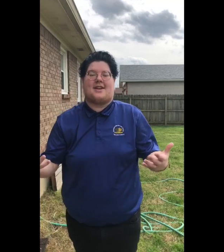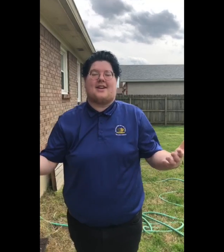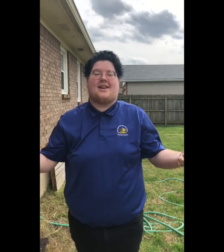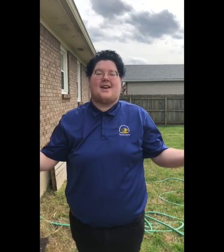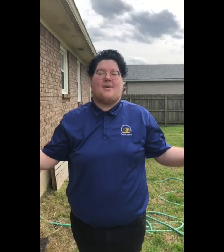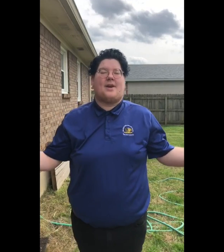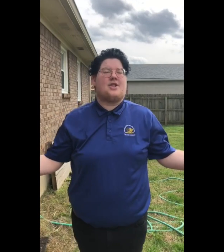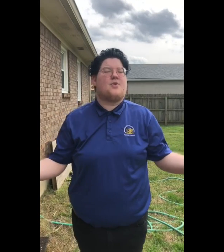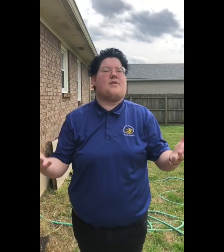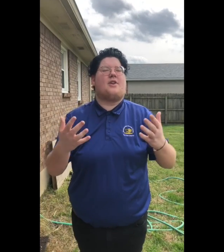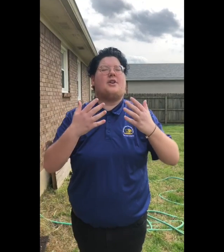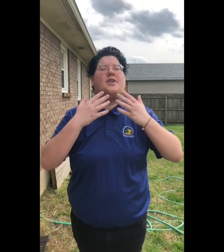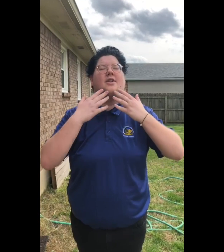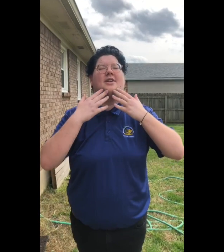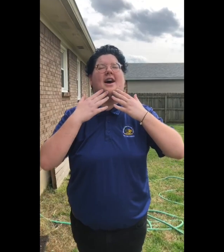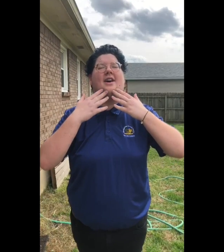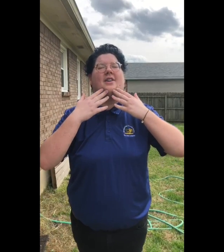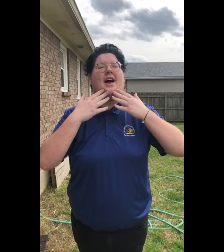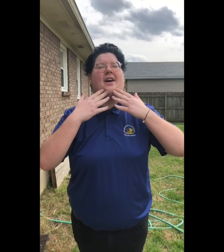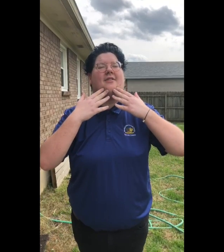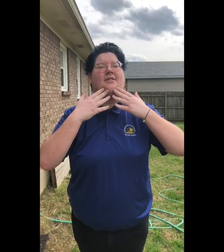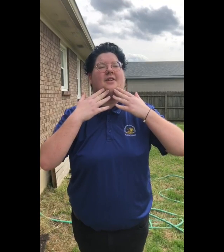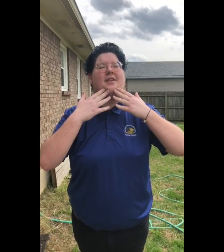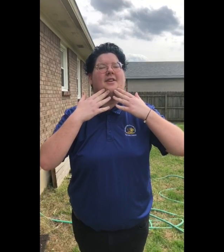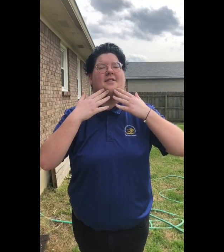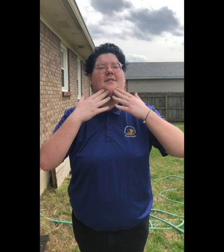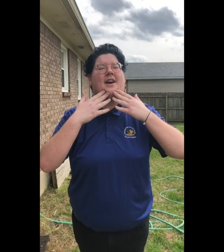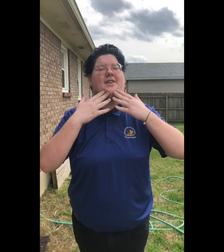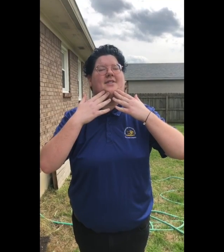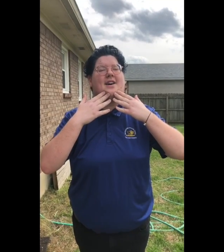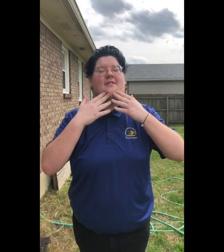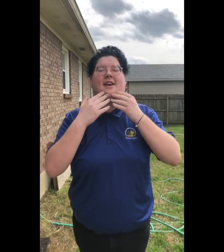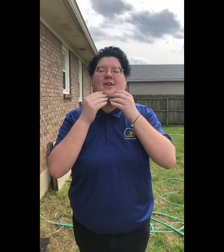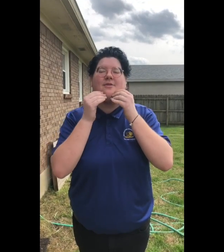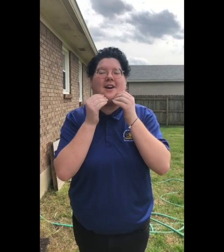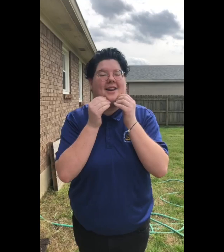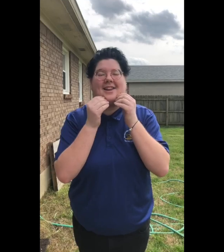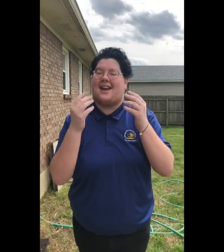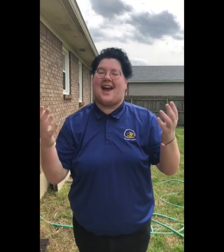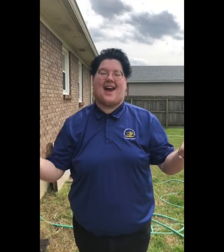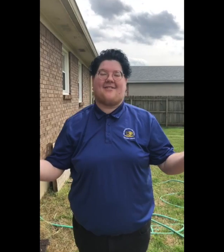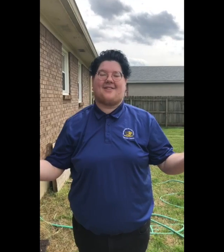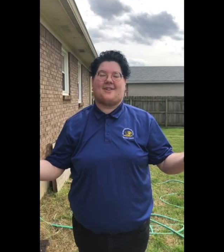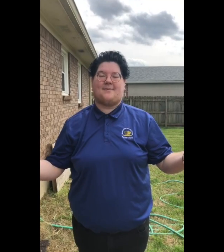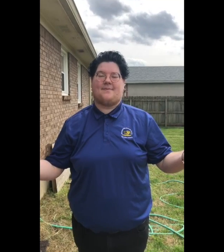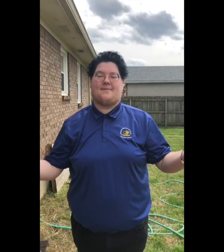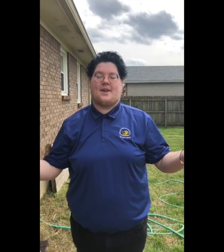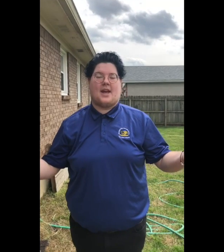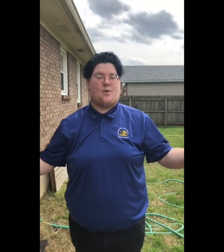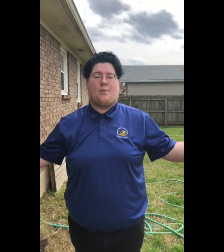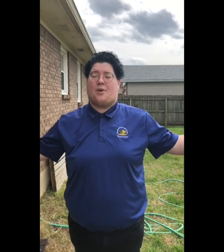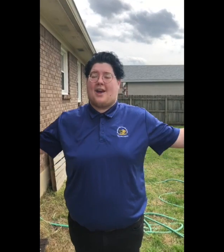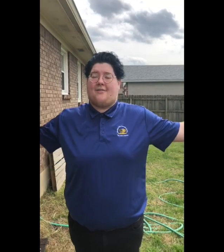because you have looked your entire life to find yourself, and you finally have. And you are brave